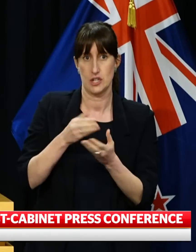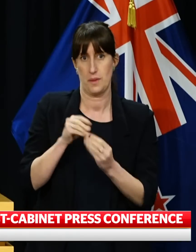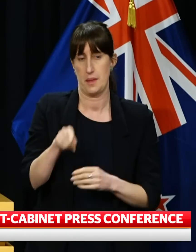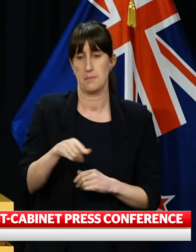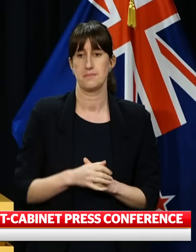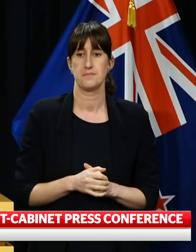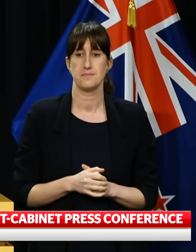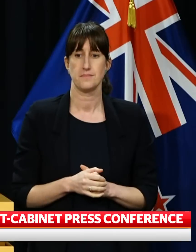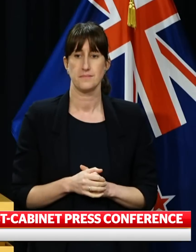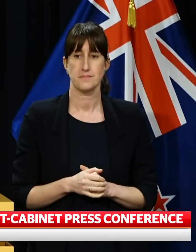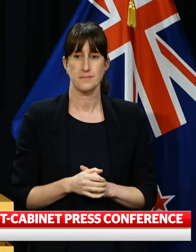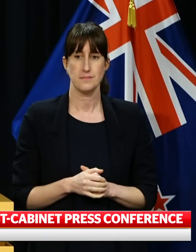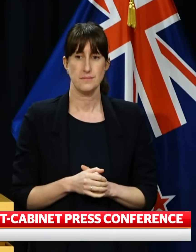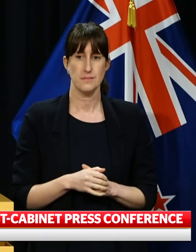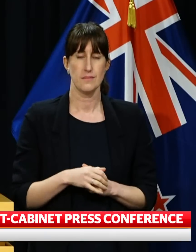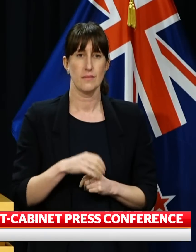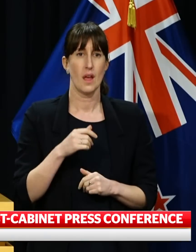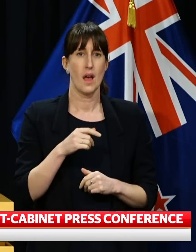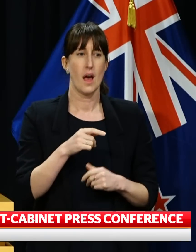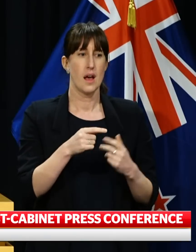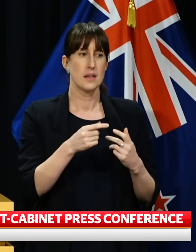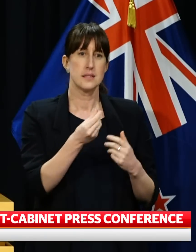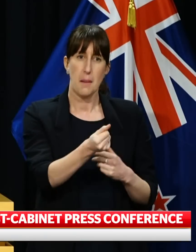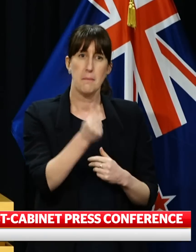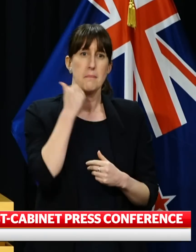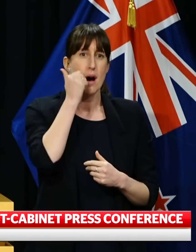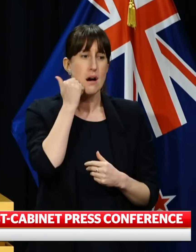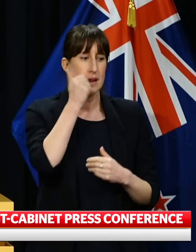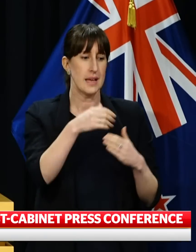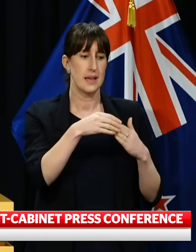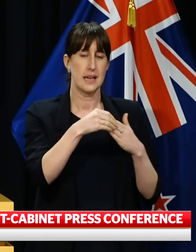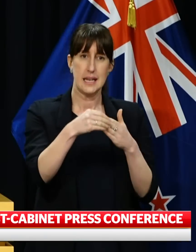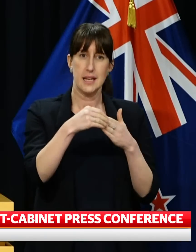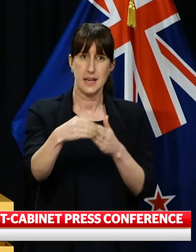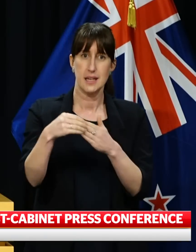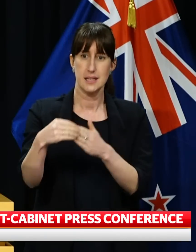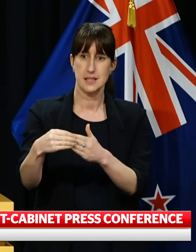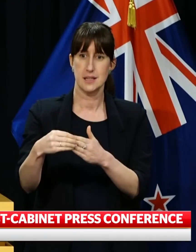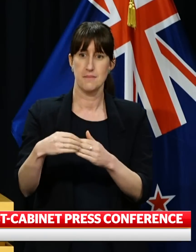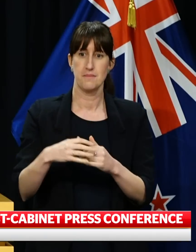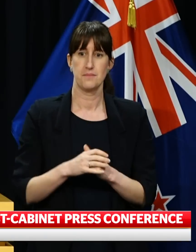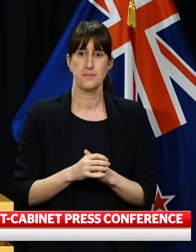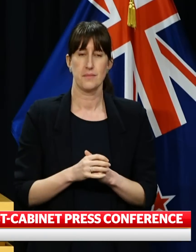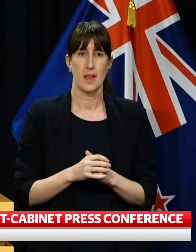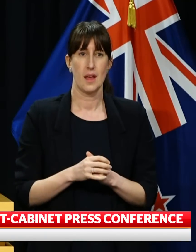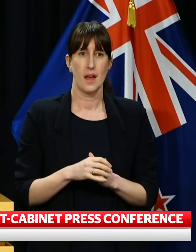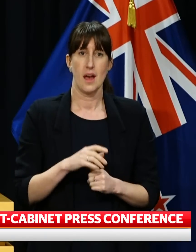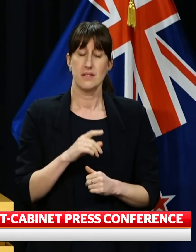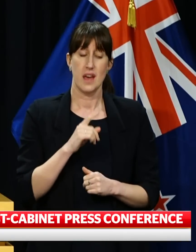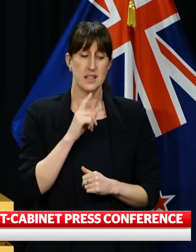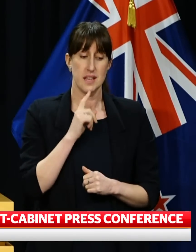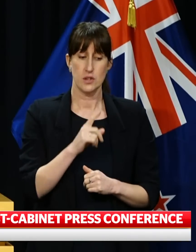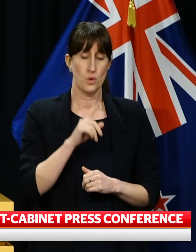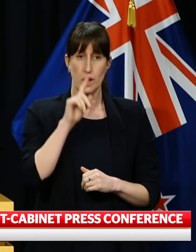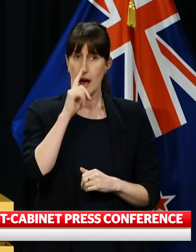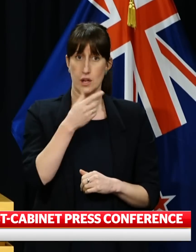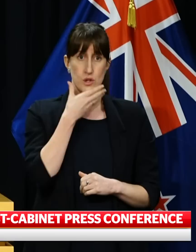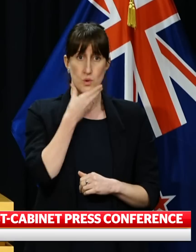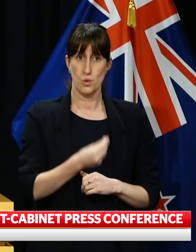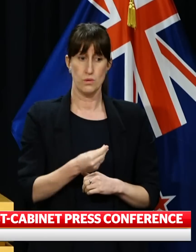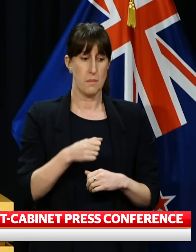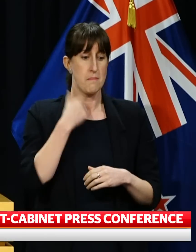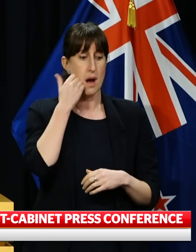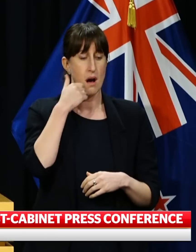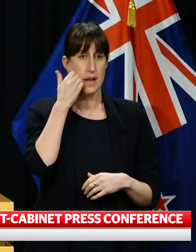During Koroneihana, Māori leaders were asking not to politicise, not to use Māori as a political football. Are you concerned